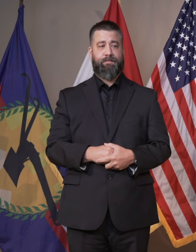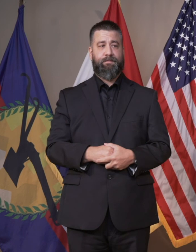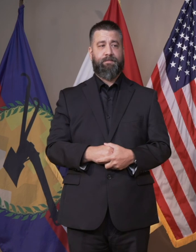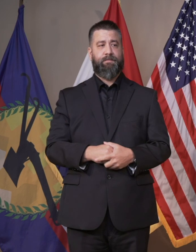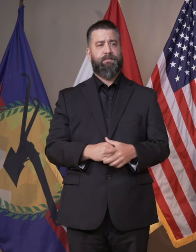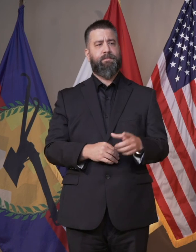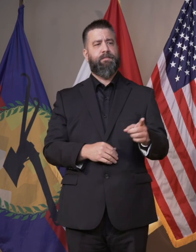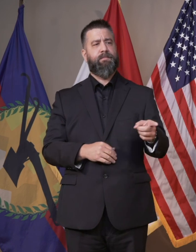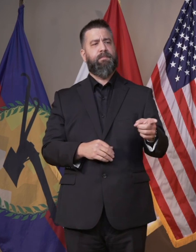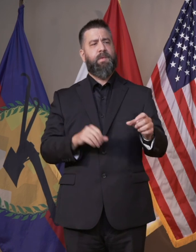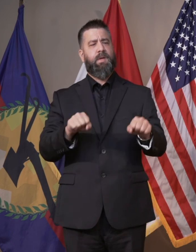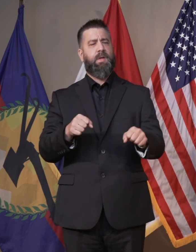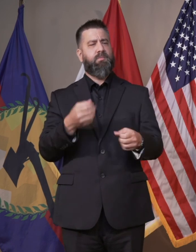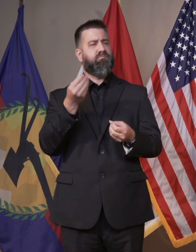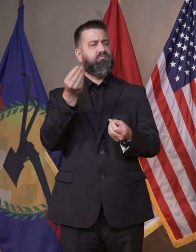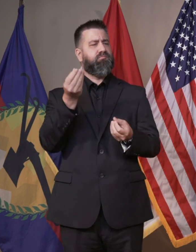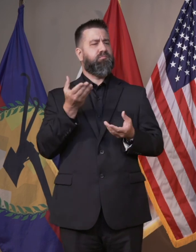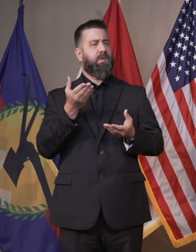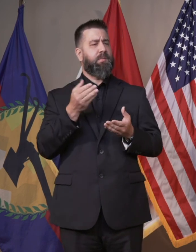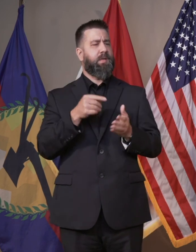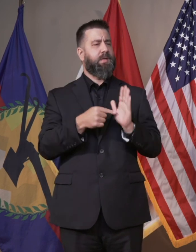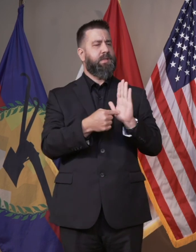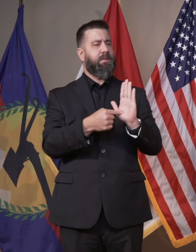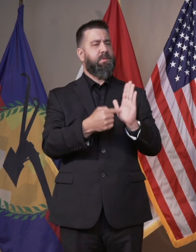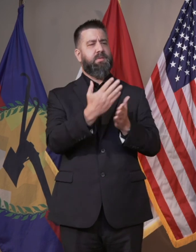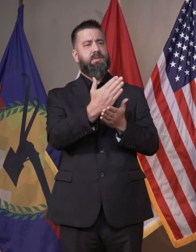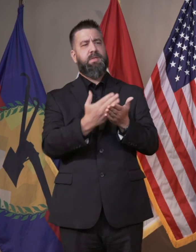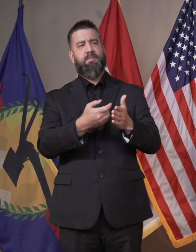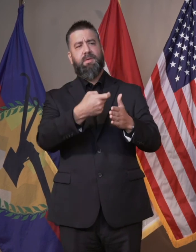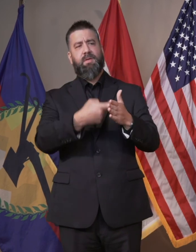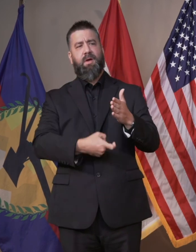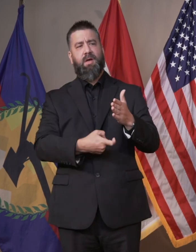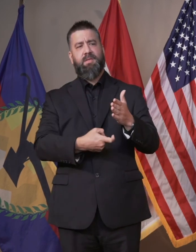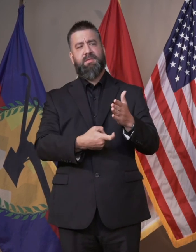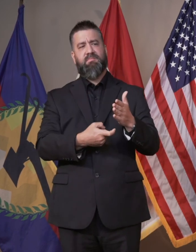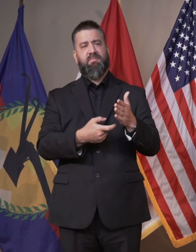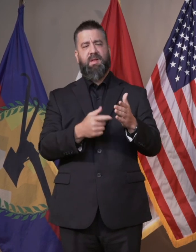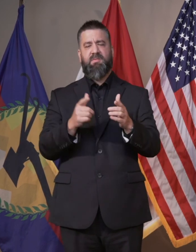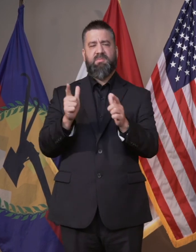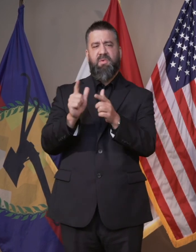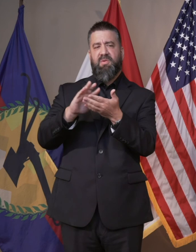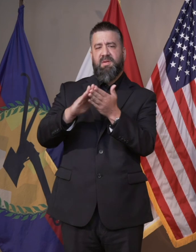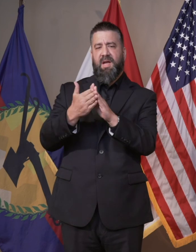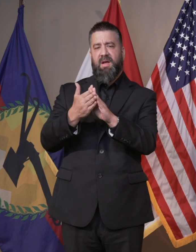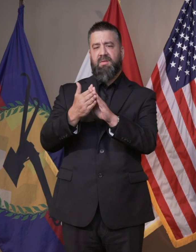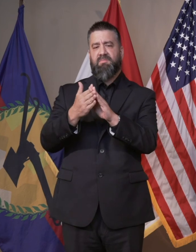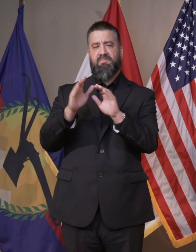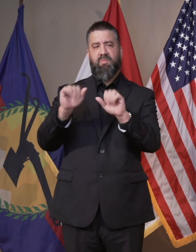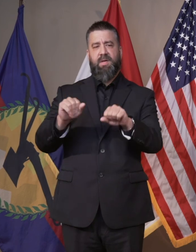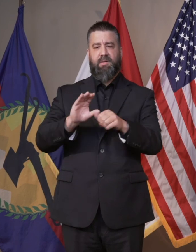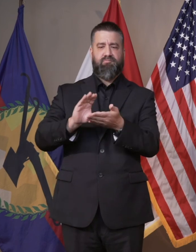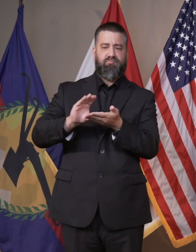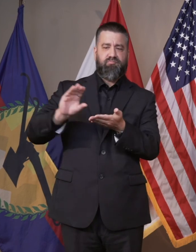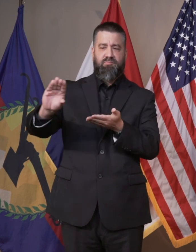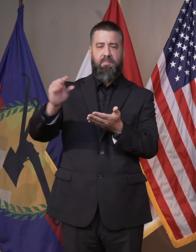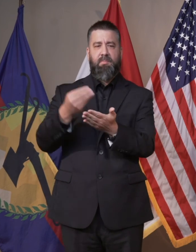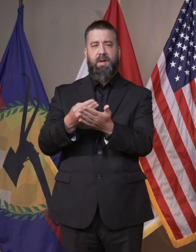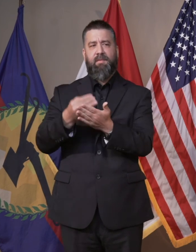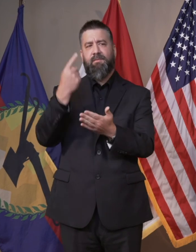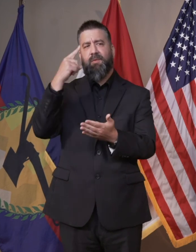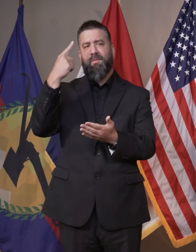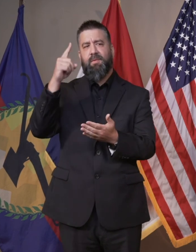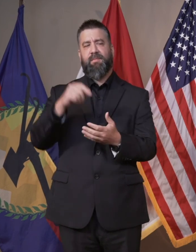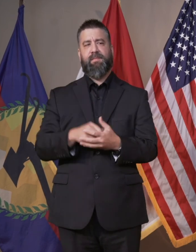Can you give me an example of some of the costs that a municipality could potentially be reimbursed for? What kinds of things?